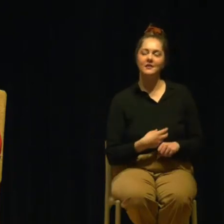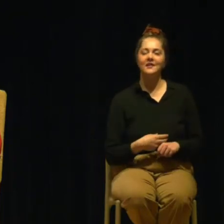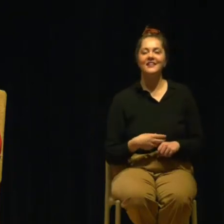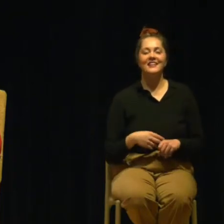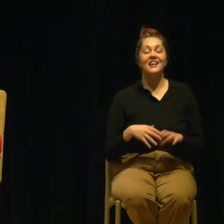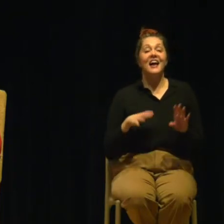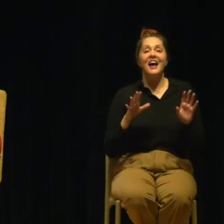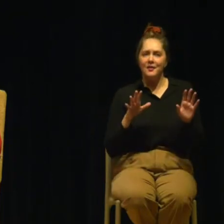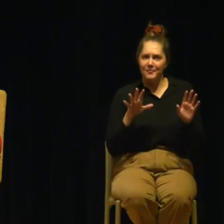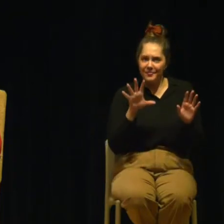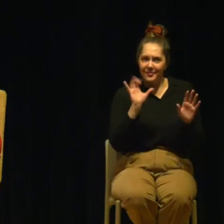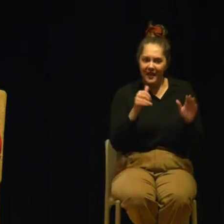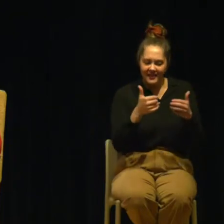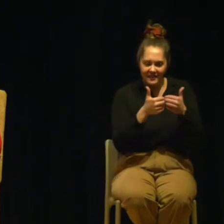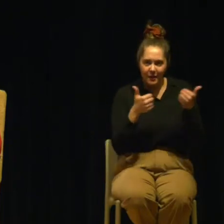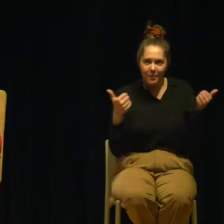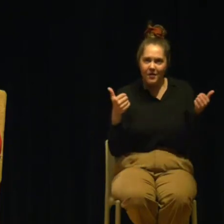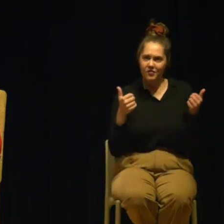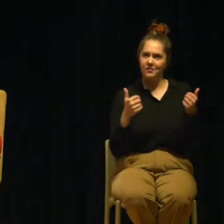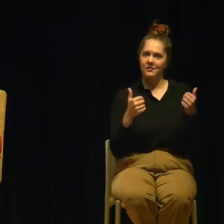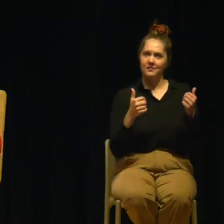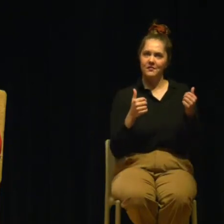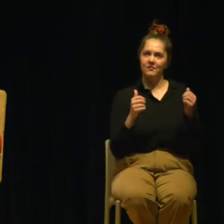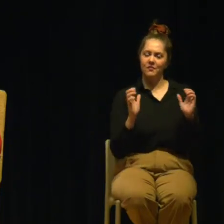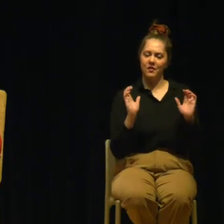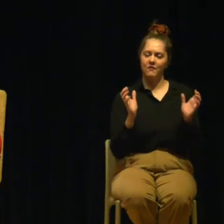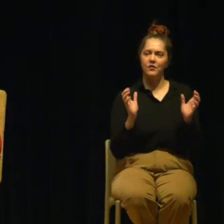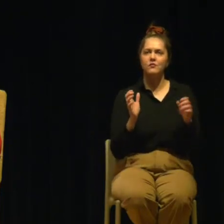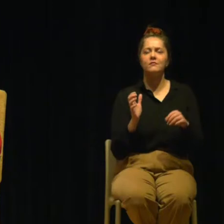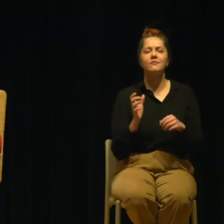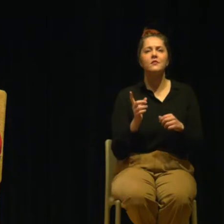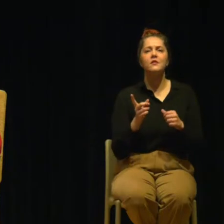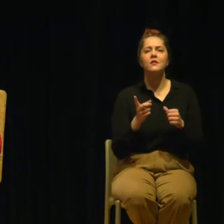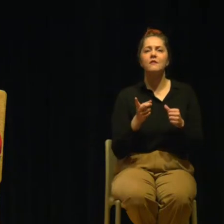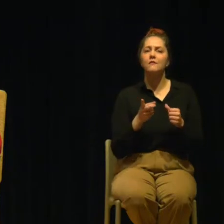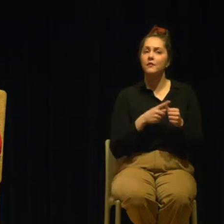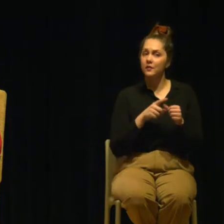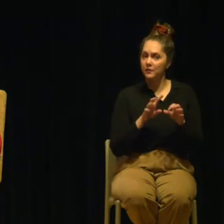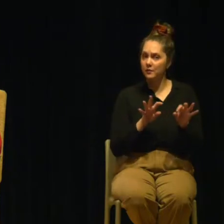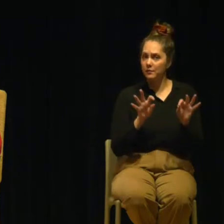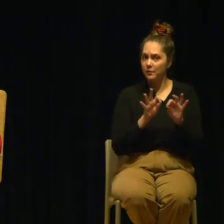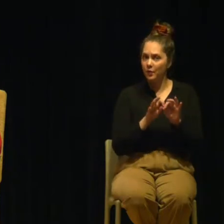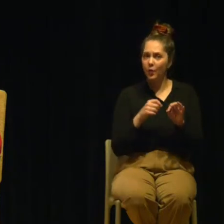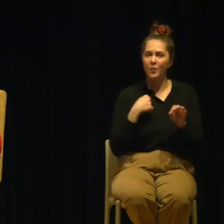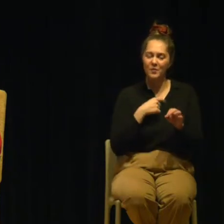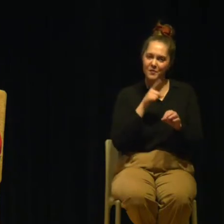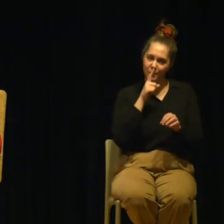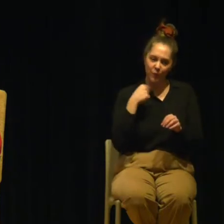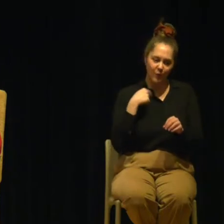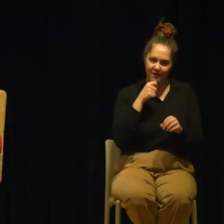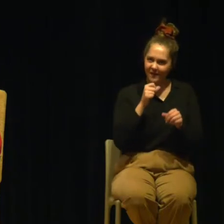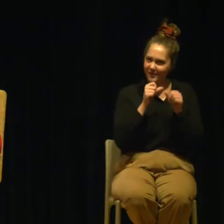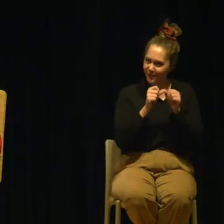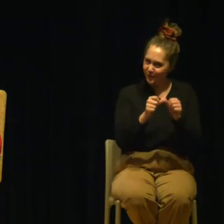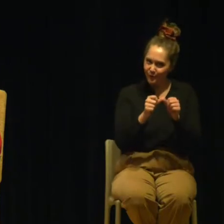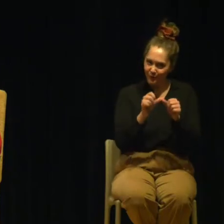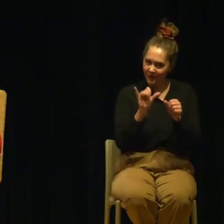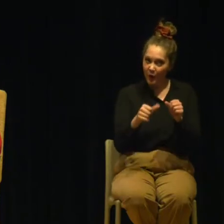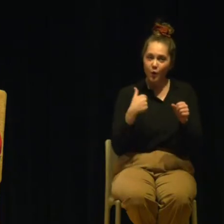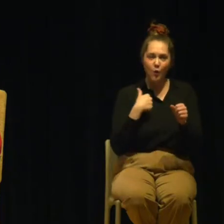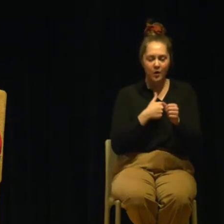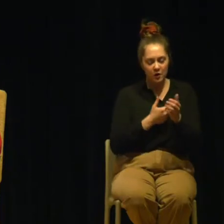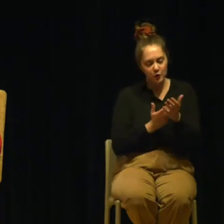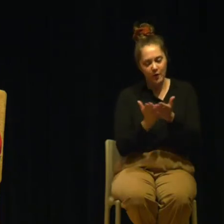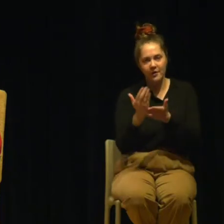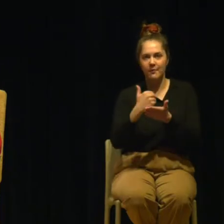And there is that separation of conversation. And the first thing we can do is make sure that we're not perpetuating that, that we're being